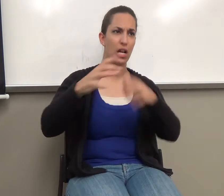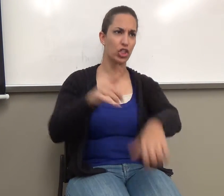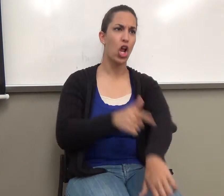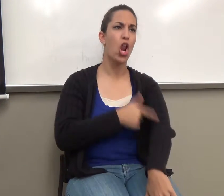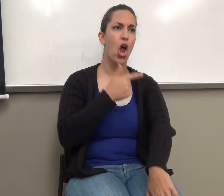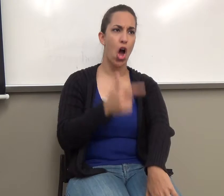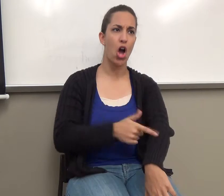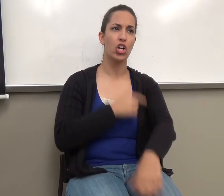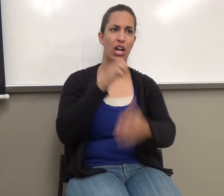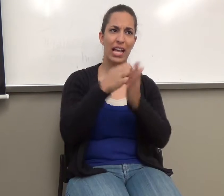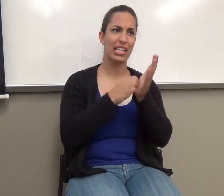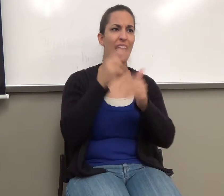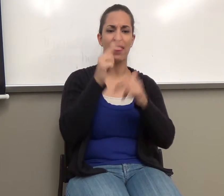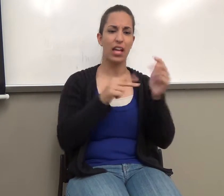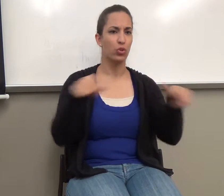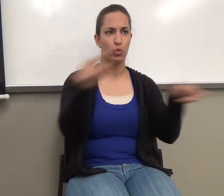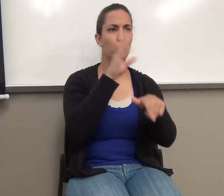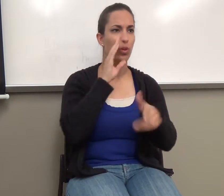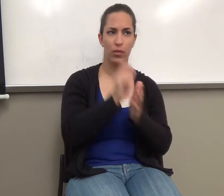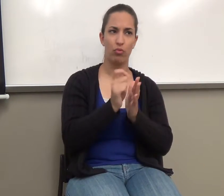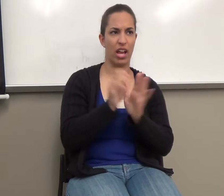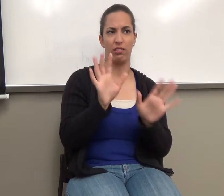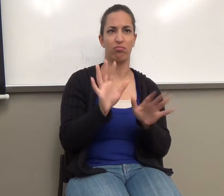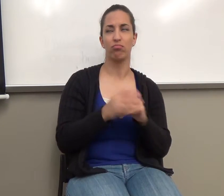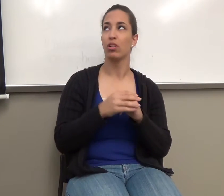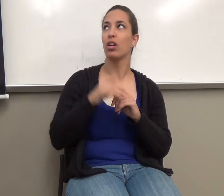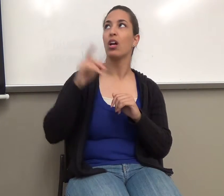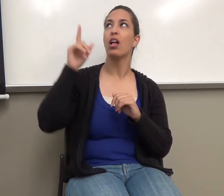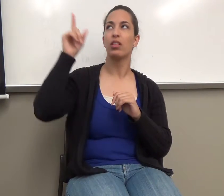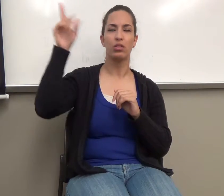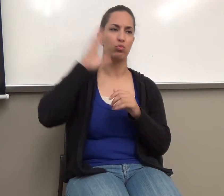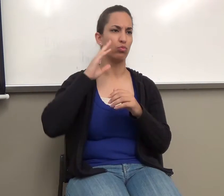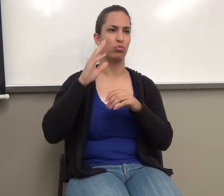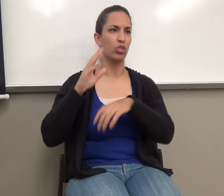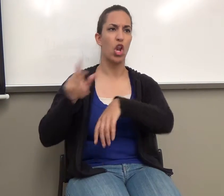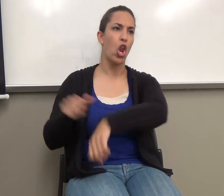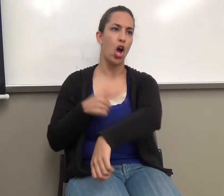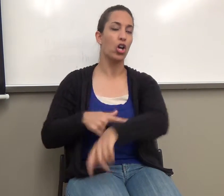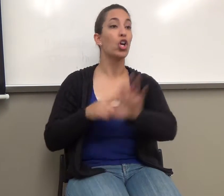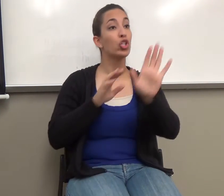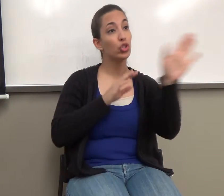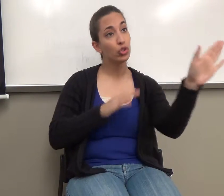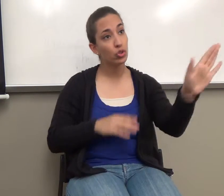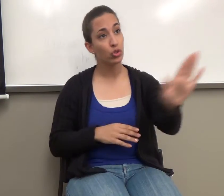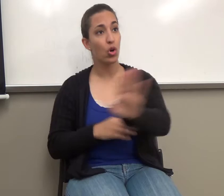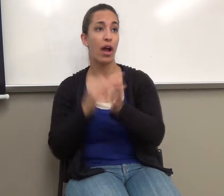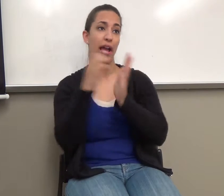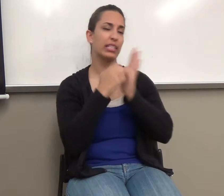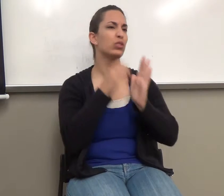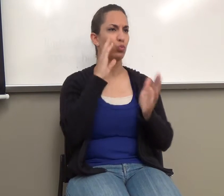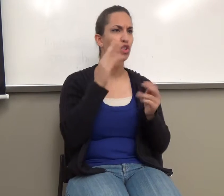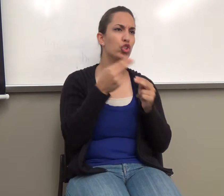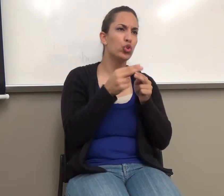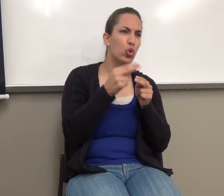be writing. But like I said, your essay's gonna be shorter. Make sure you see this. And